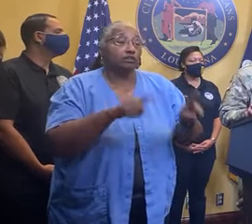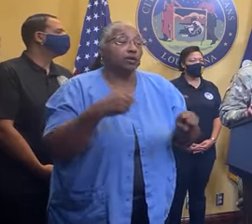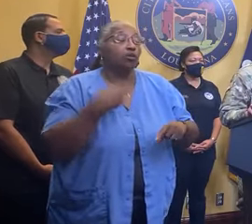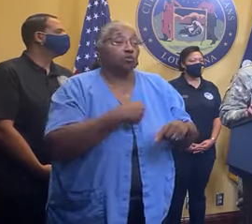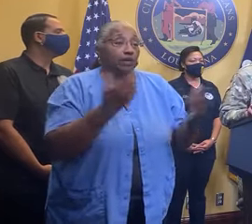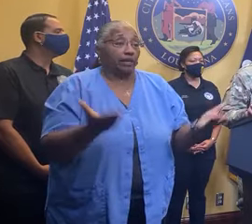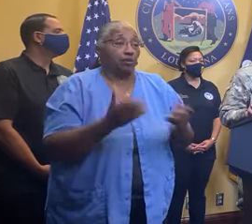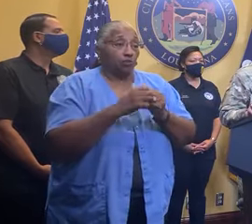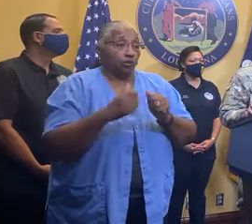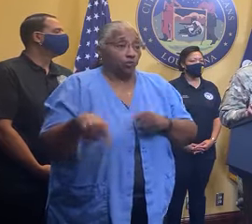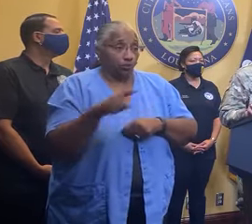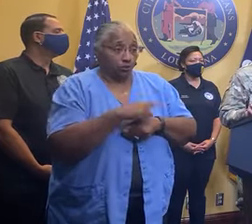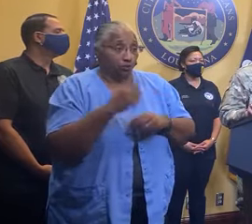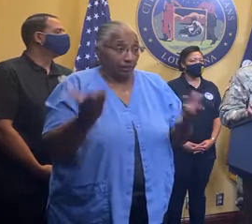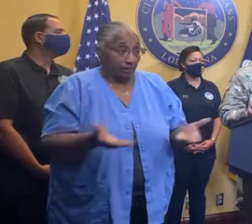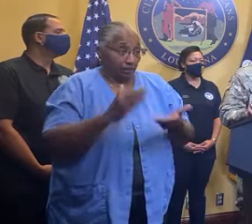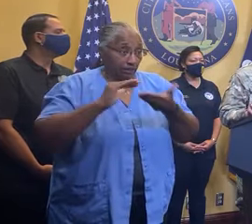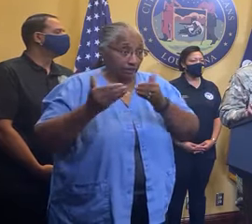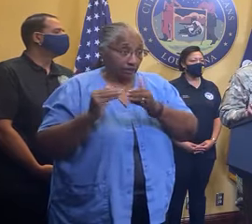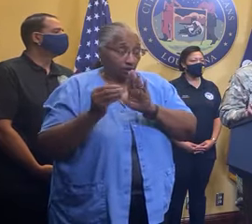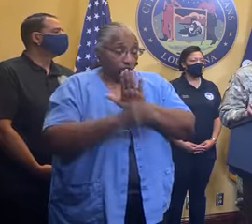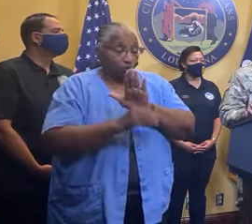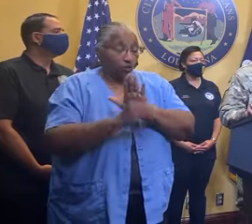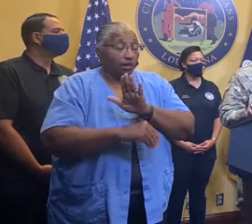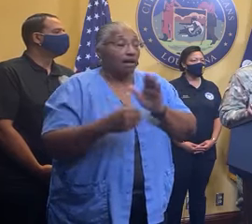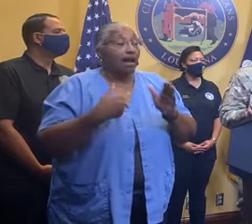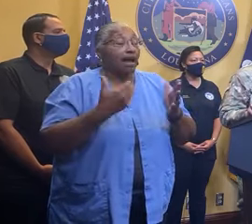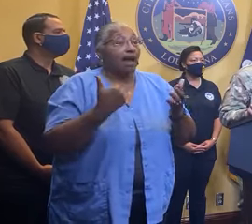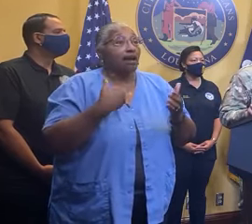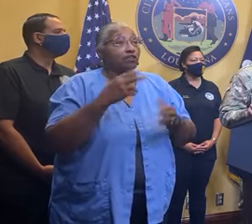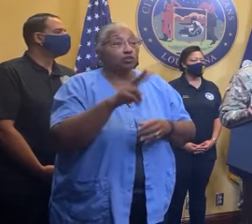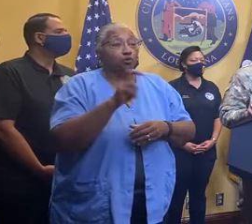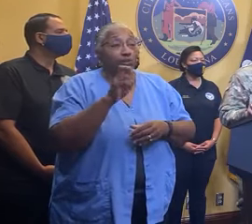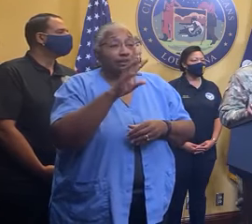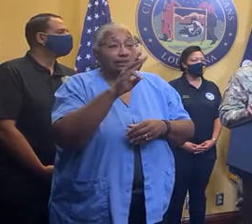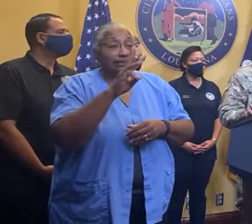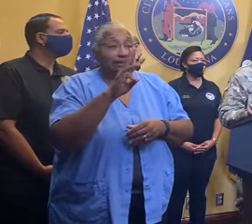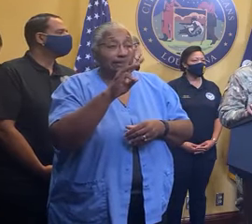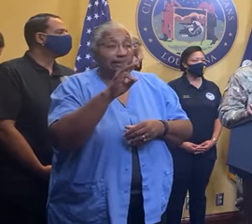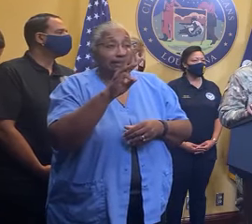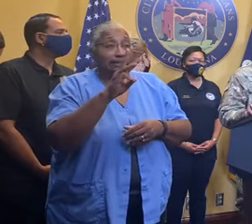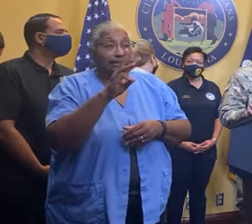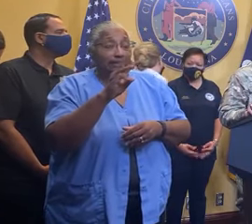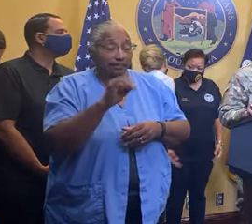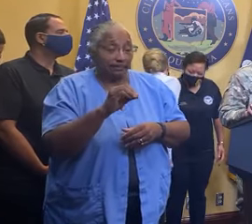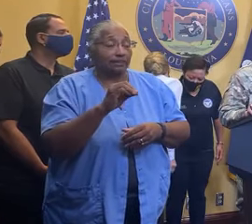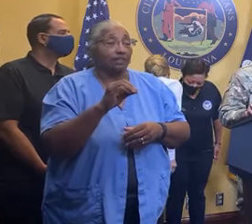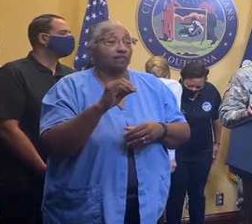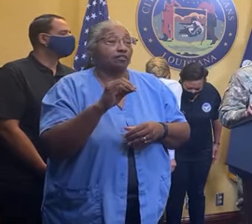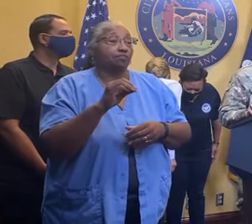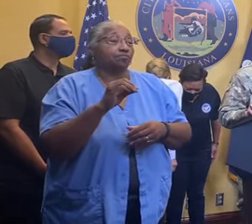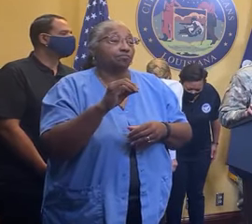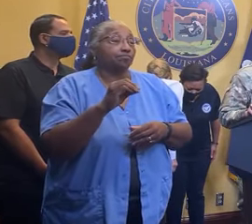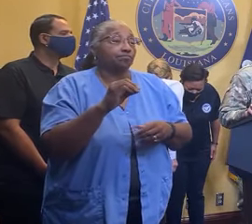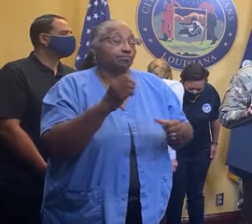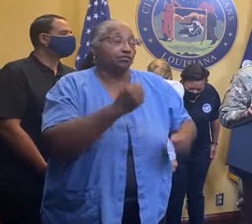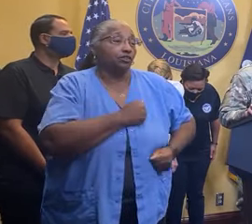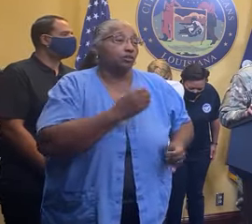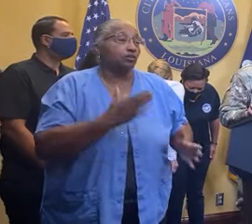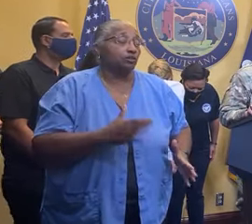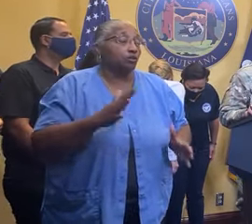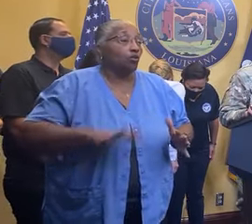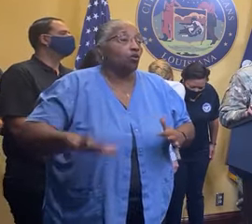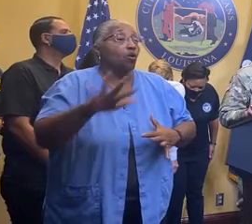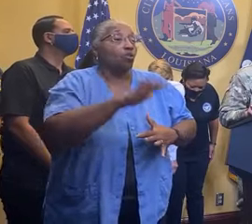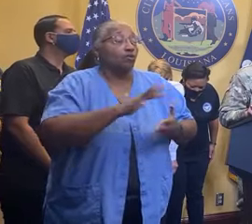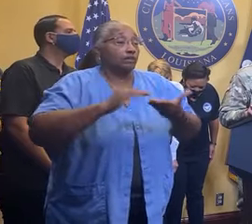we're here with you here in the city of New Orleans on the ground. I have 260 Army and Air National Guardsmen. Those members are staged and stationed throughout the